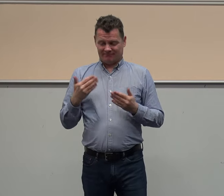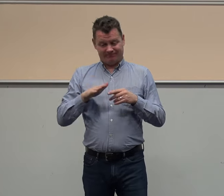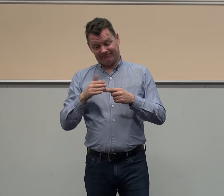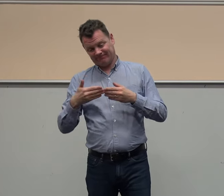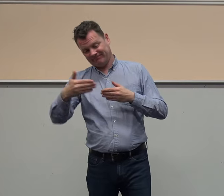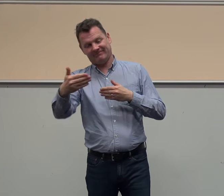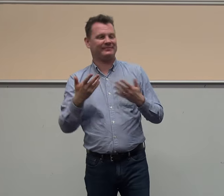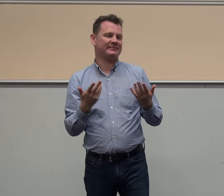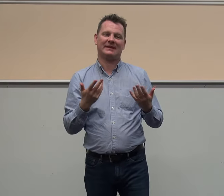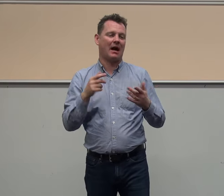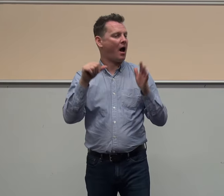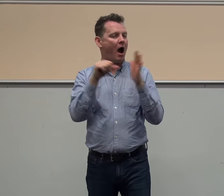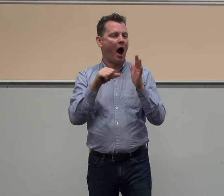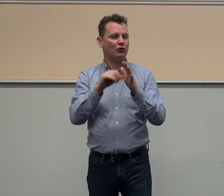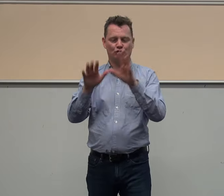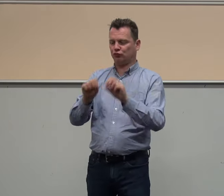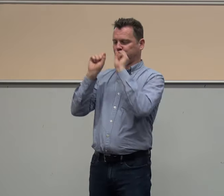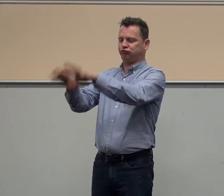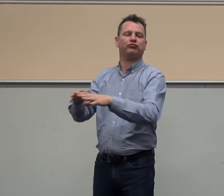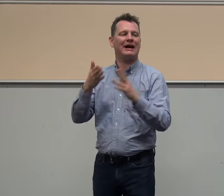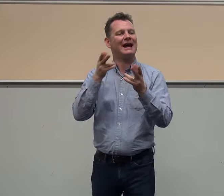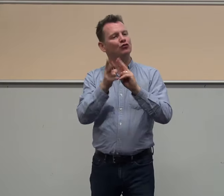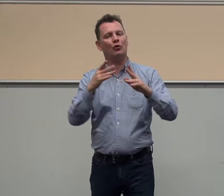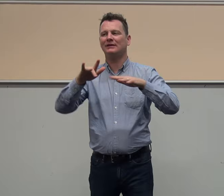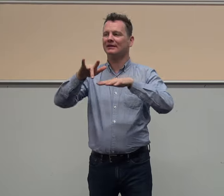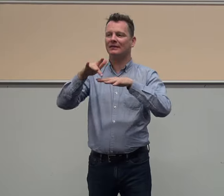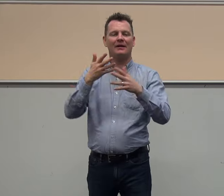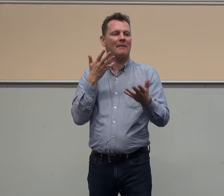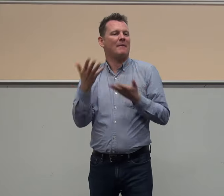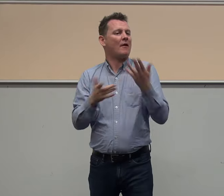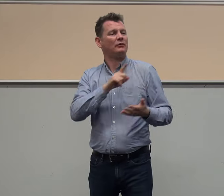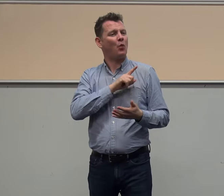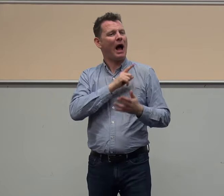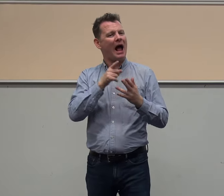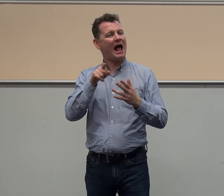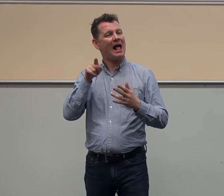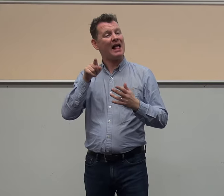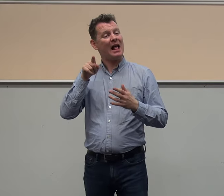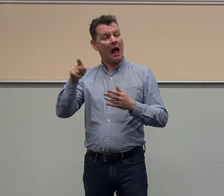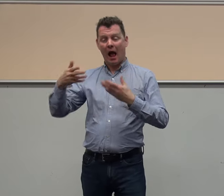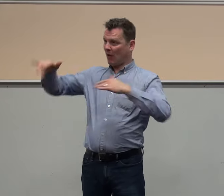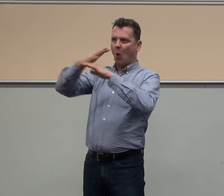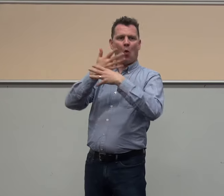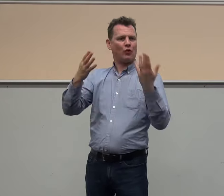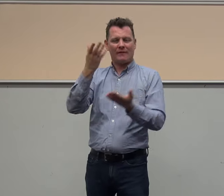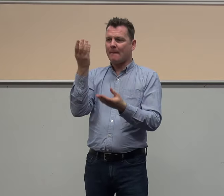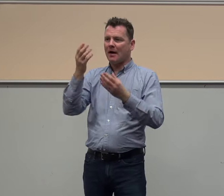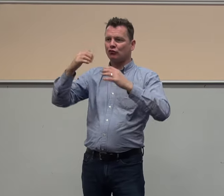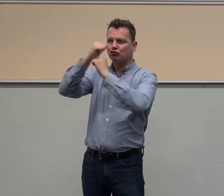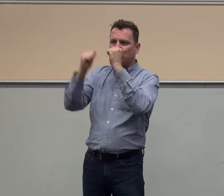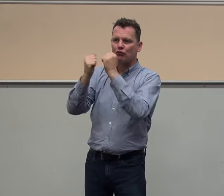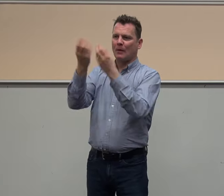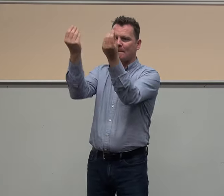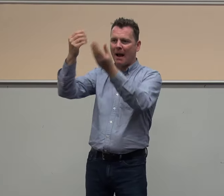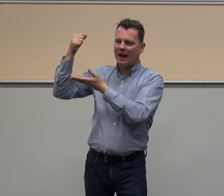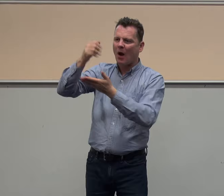performances because the access agenda is so huge and it's so well funded, and there's a lot of pressure from